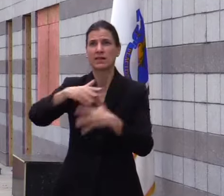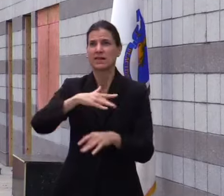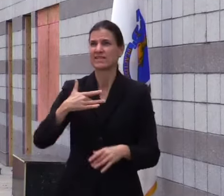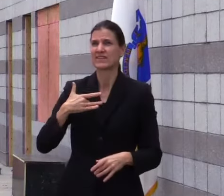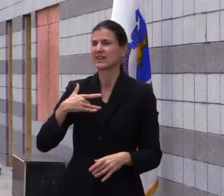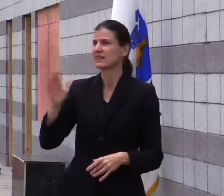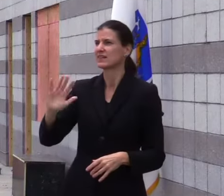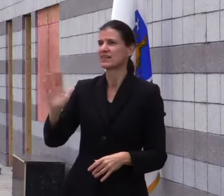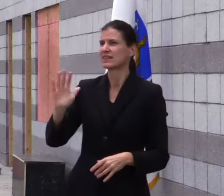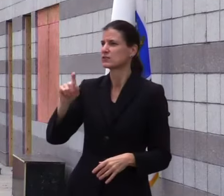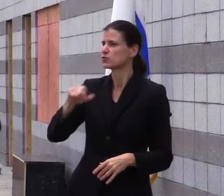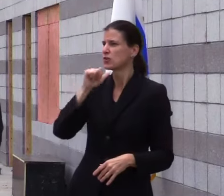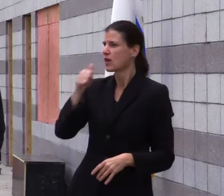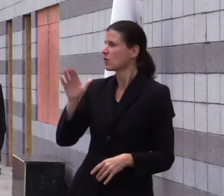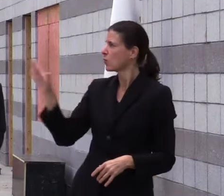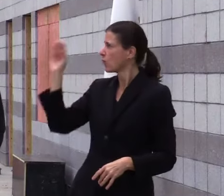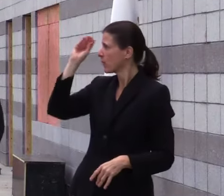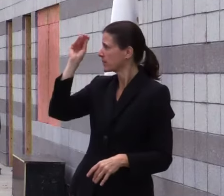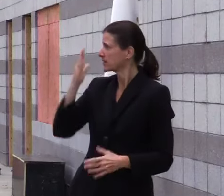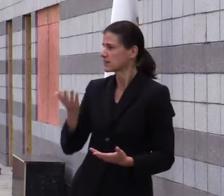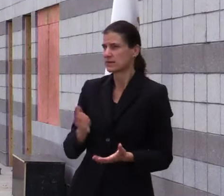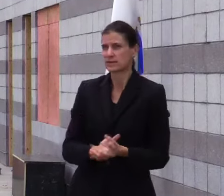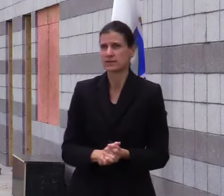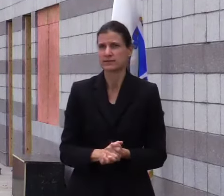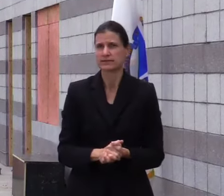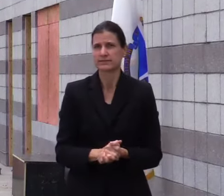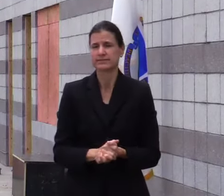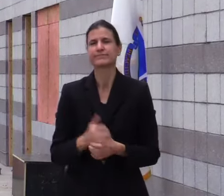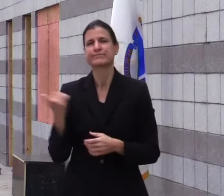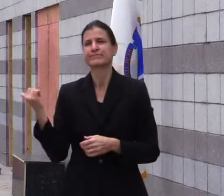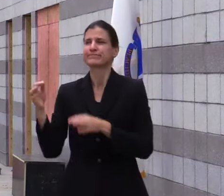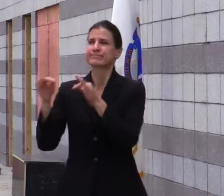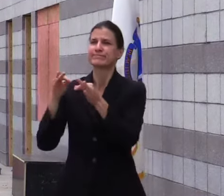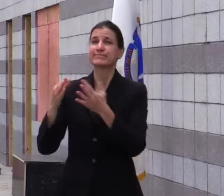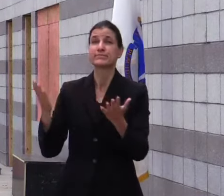So ever since we started our reopening plan back in May,